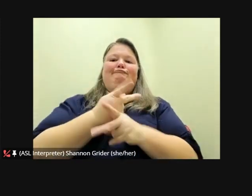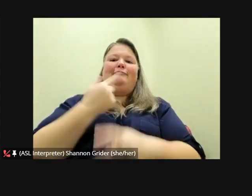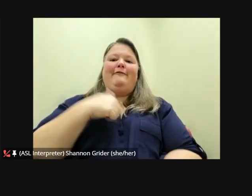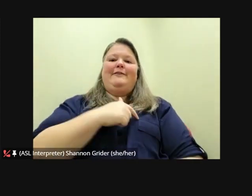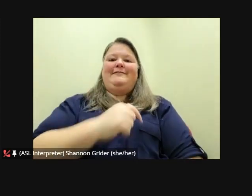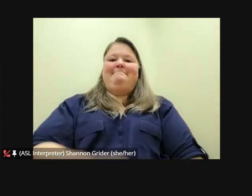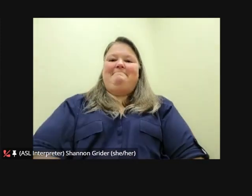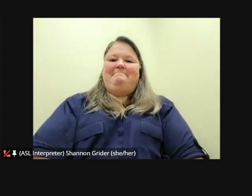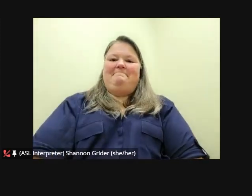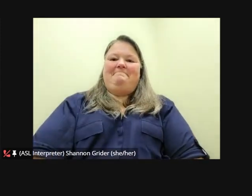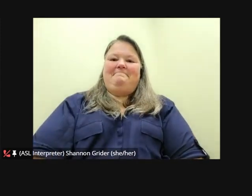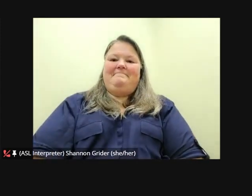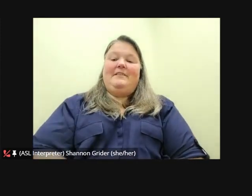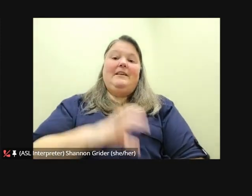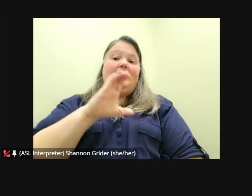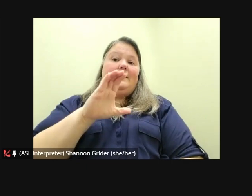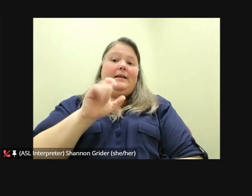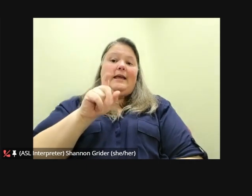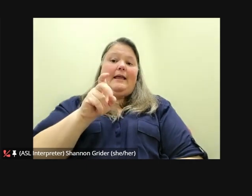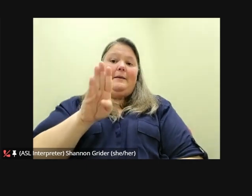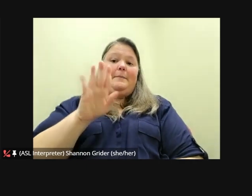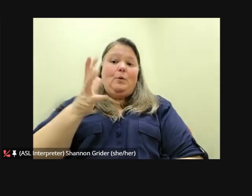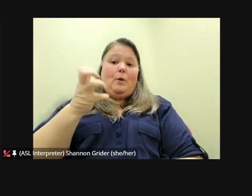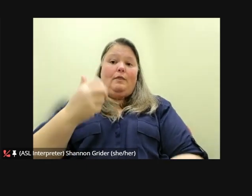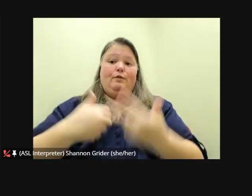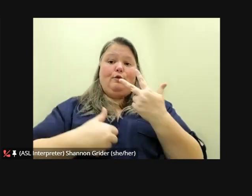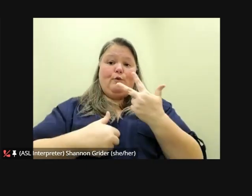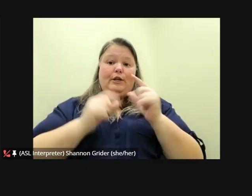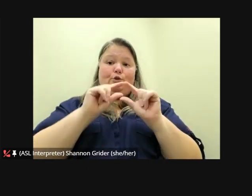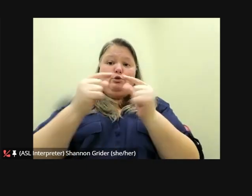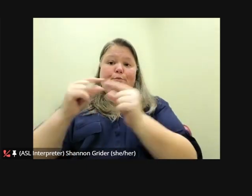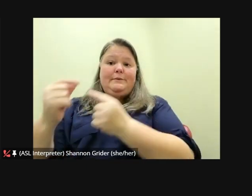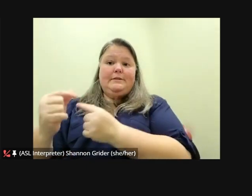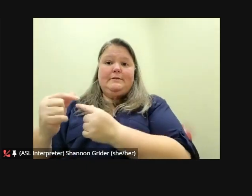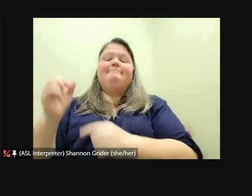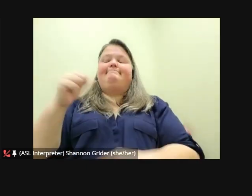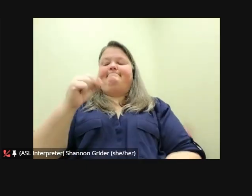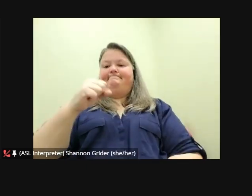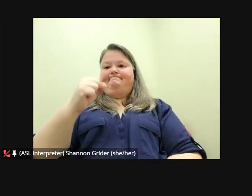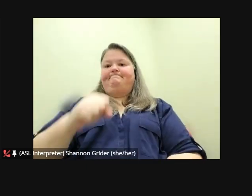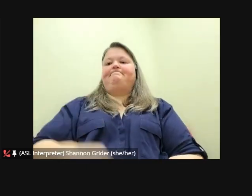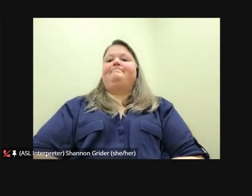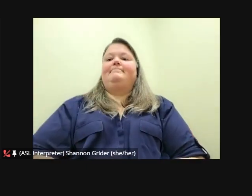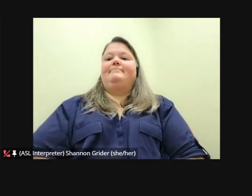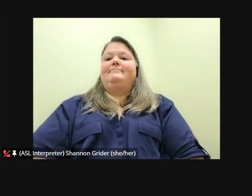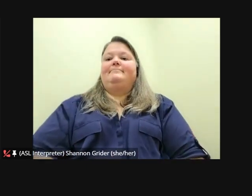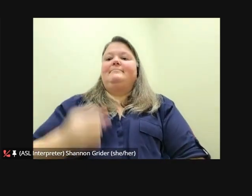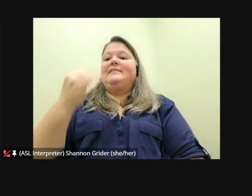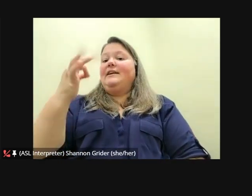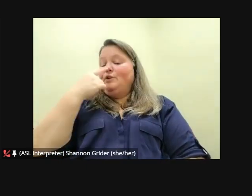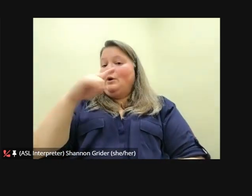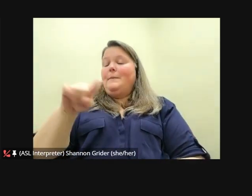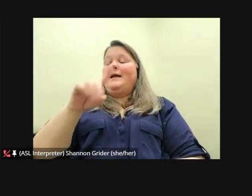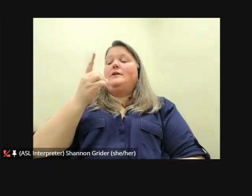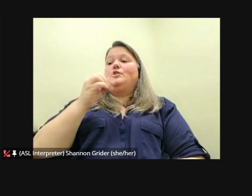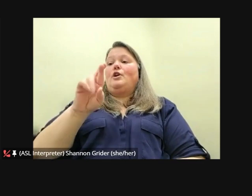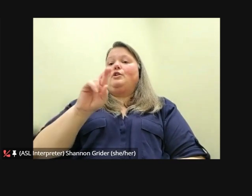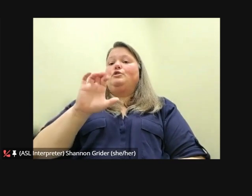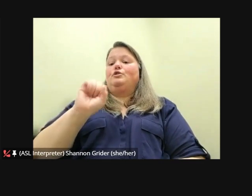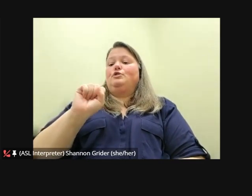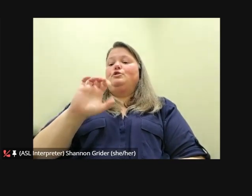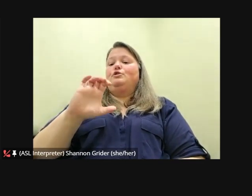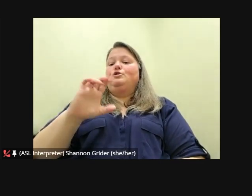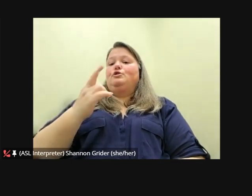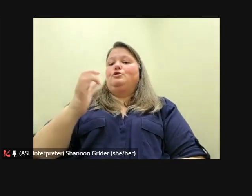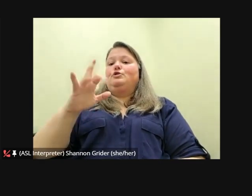Caleb, you said you want 3? 3, that's right. Yes. And if you don't mind, John, Dr. Shack and Audrey